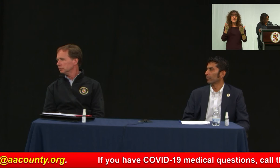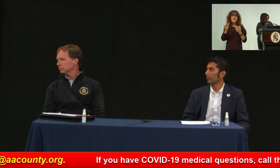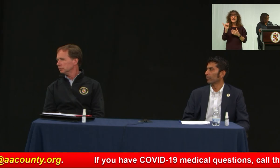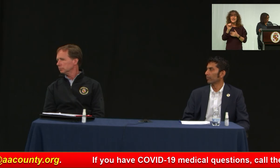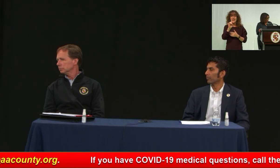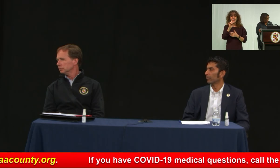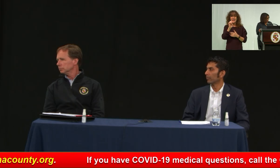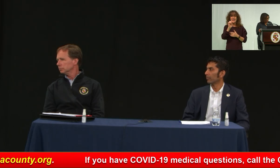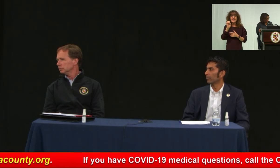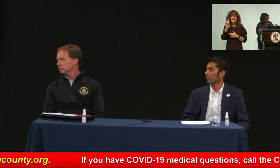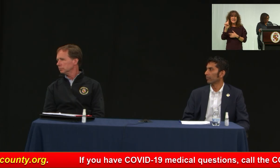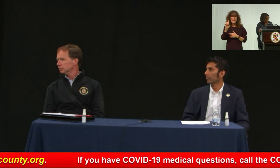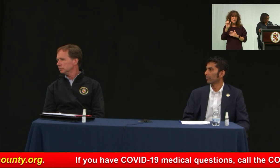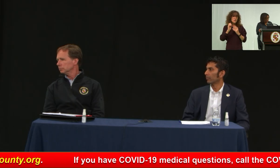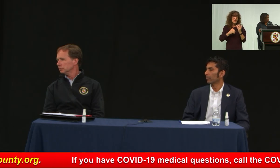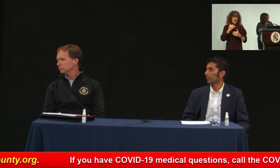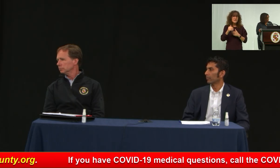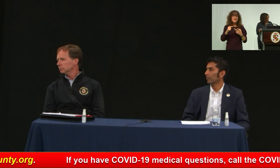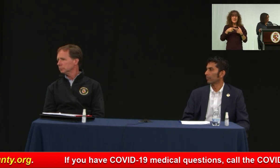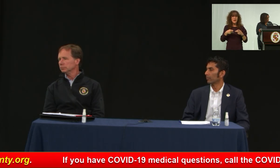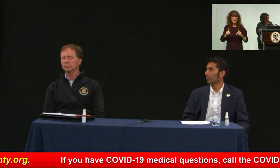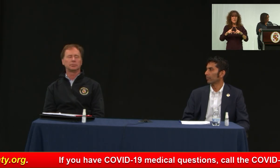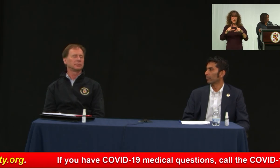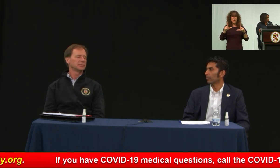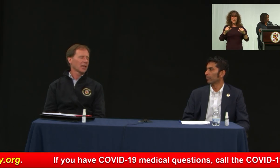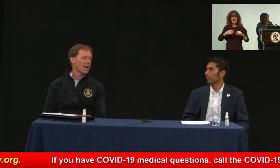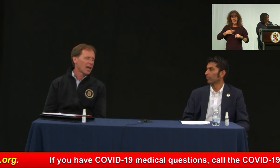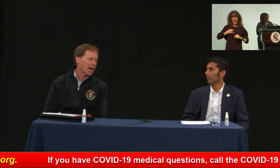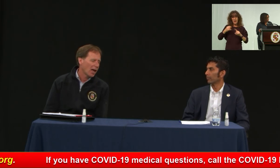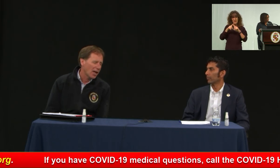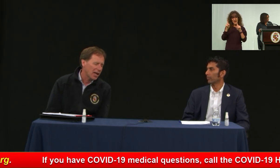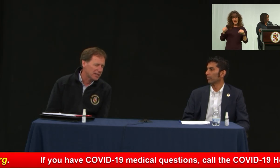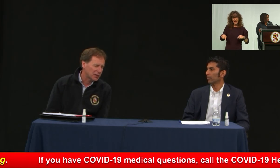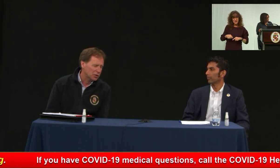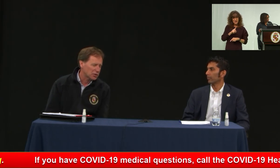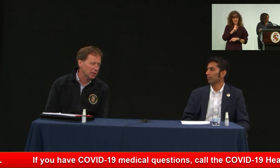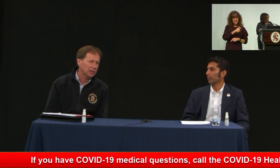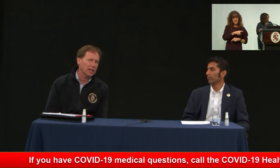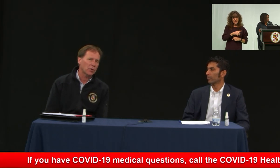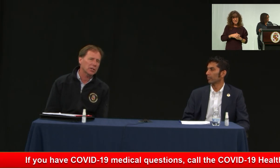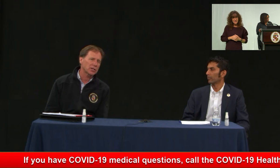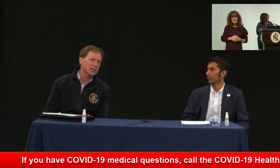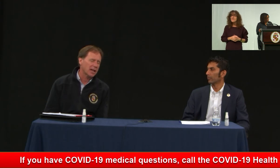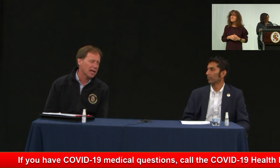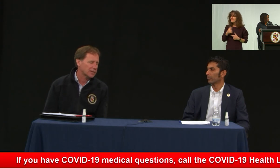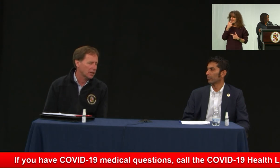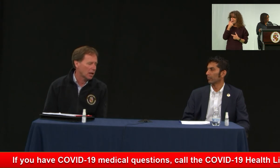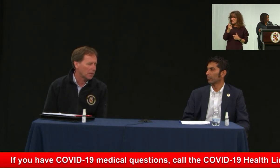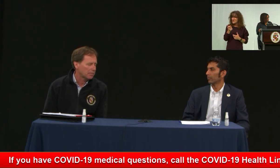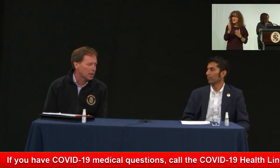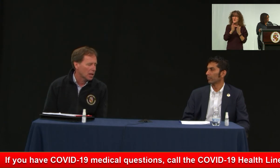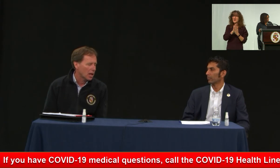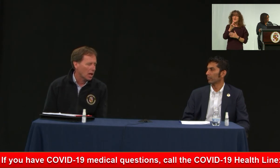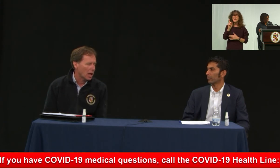like deed processing and permit applications? It's interesting that that question is